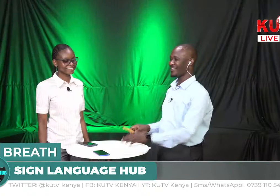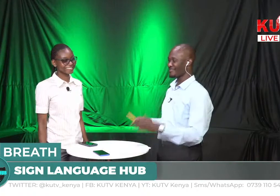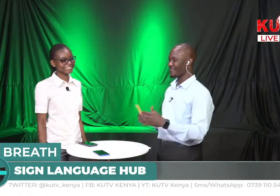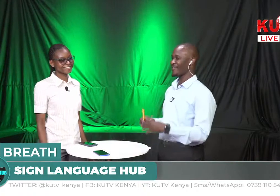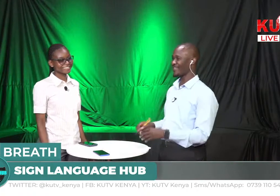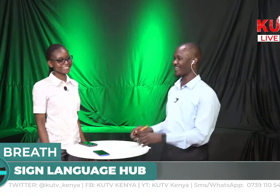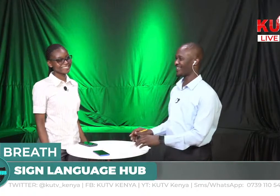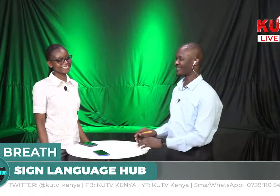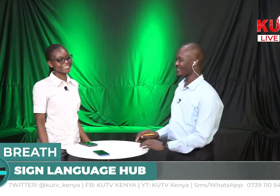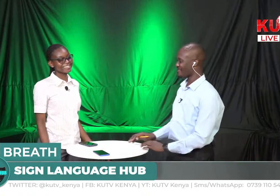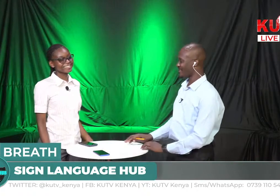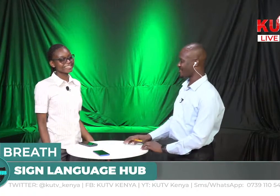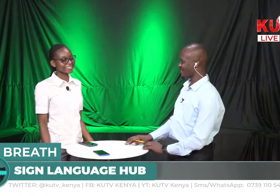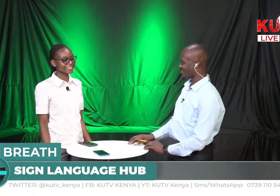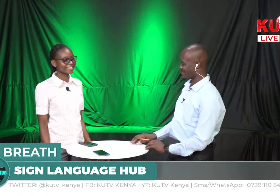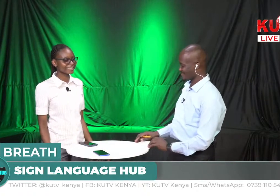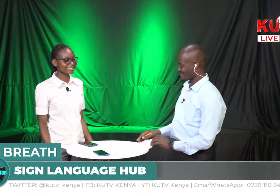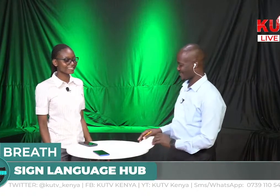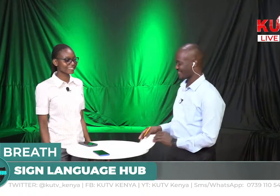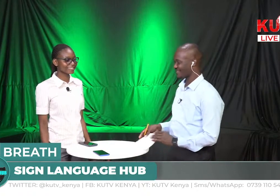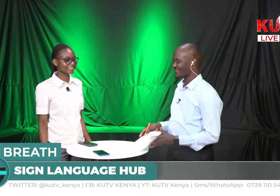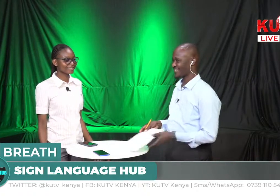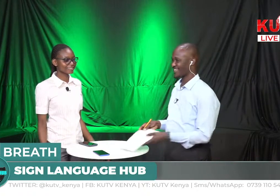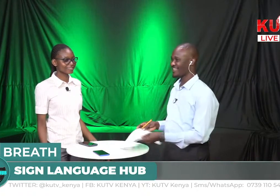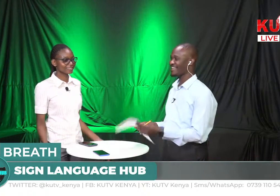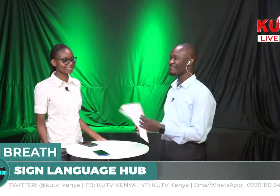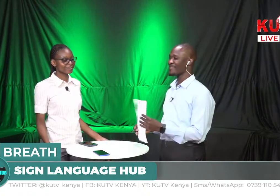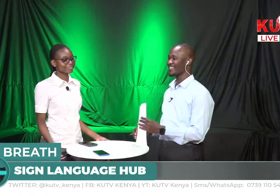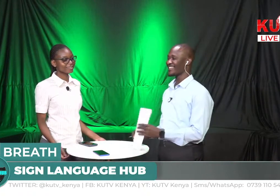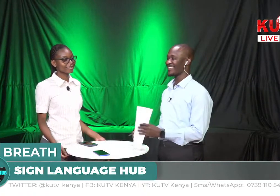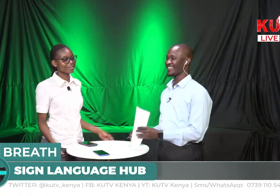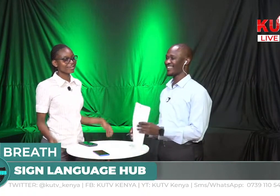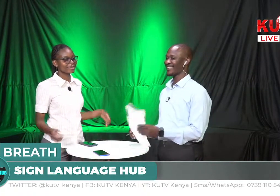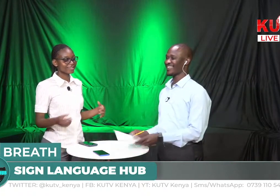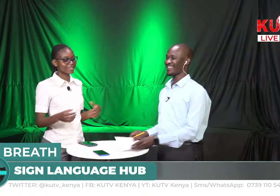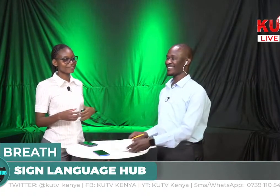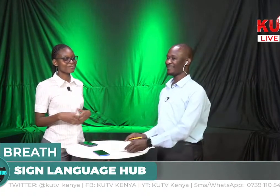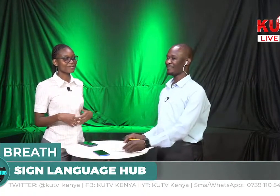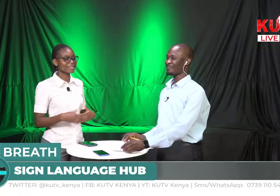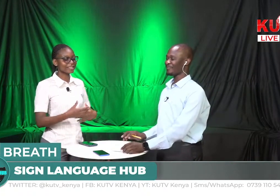before the class. Okay, Miriam, what? How do you breathe? How do you sign breathe? Breathe.